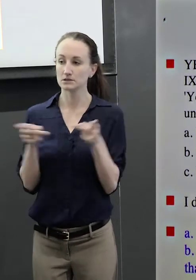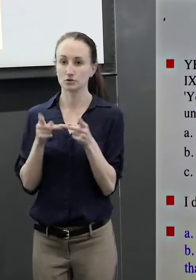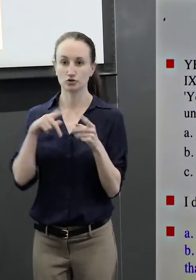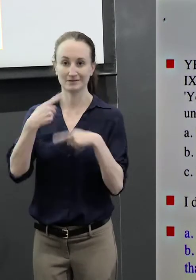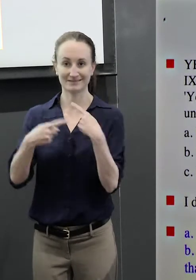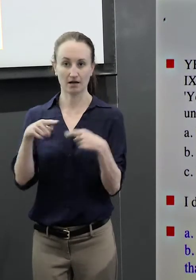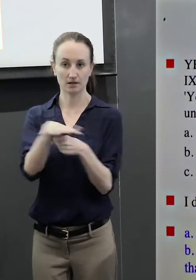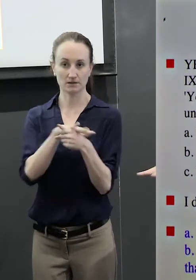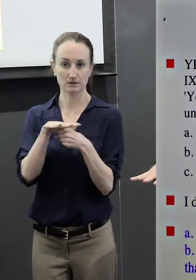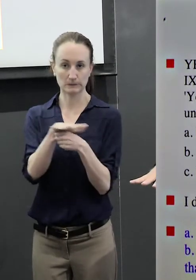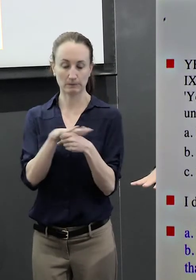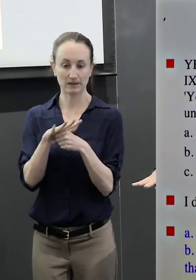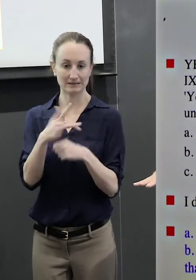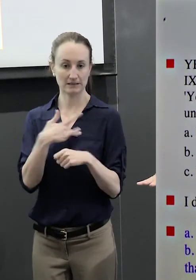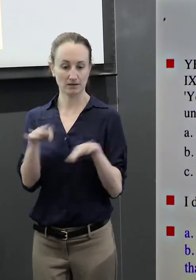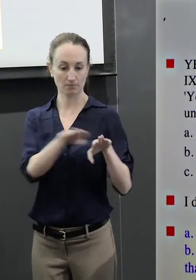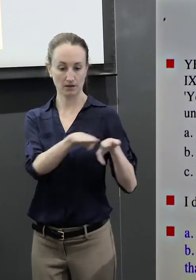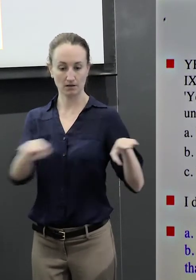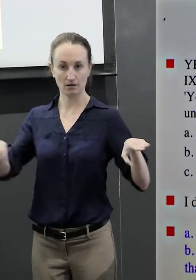which are on a